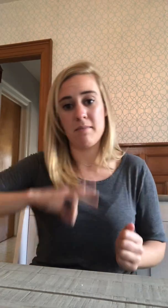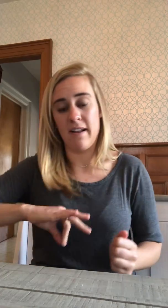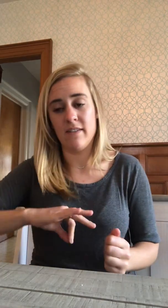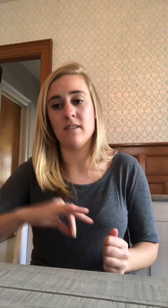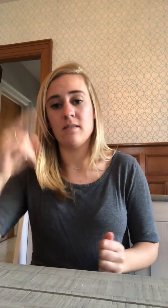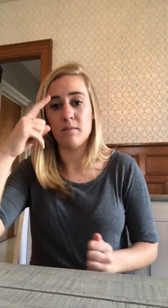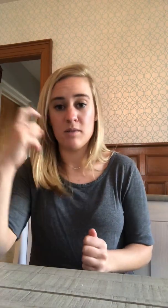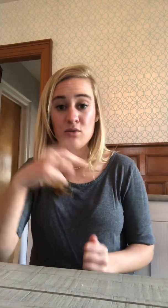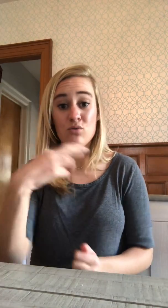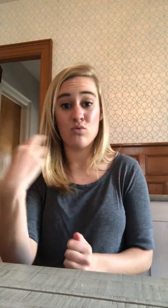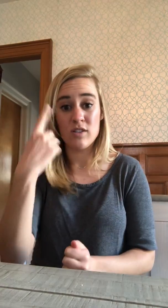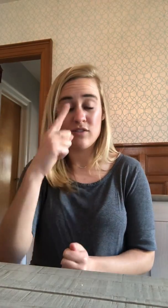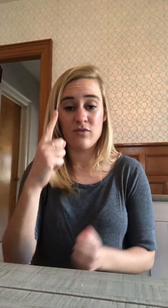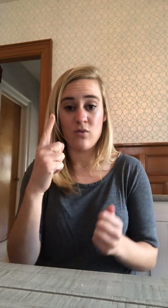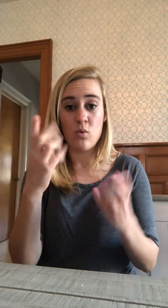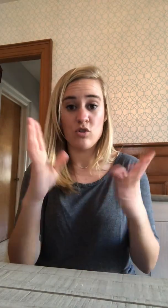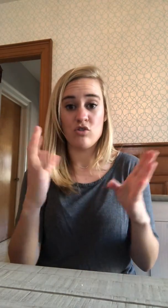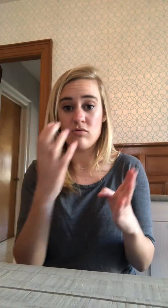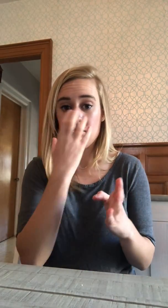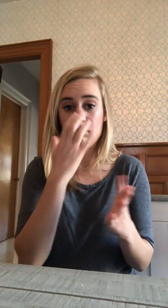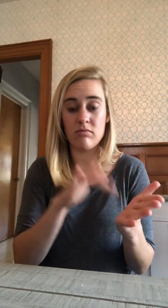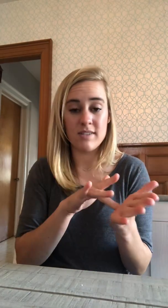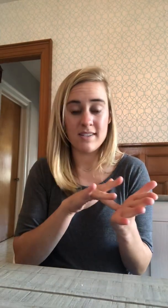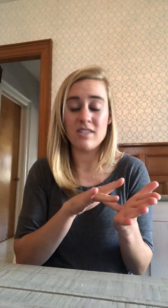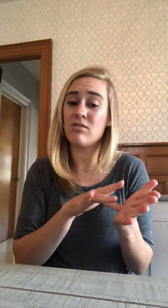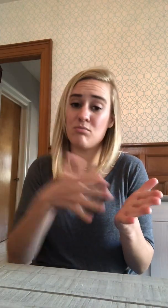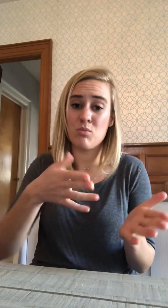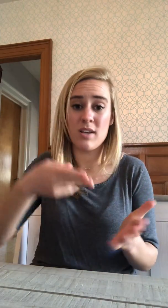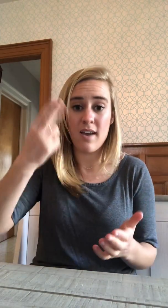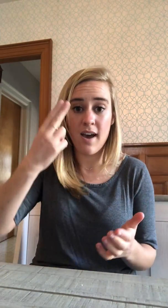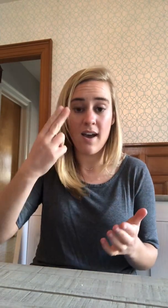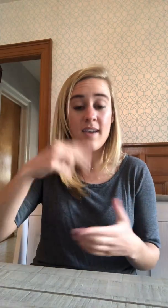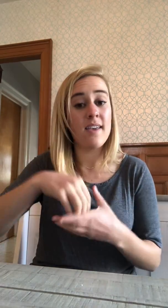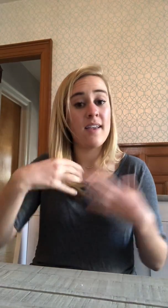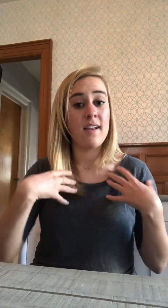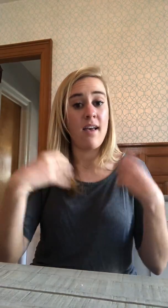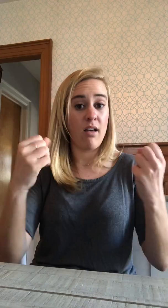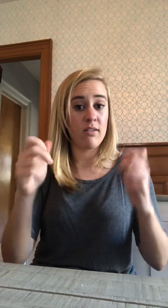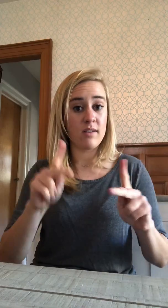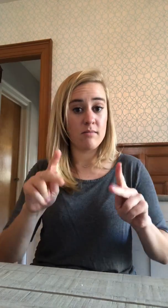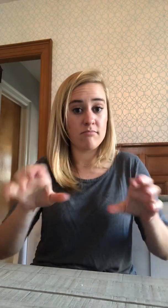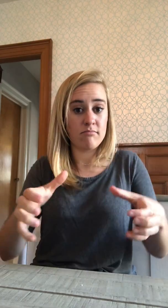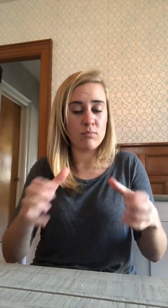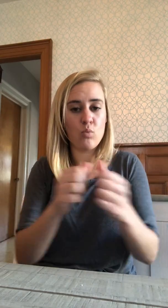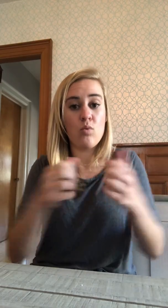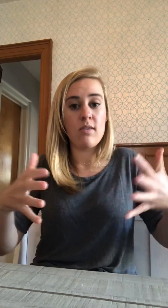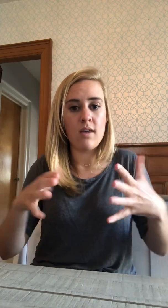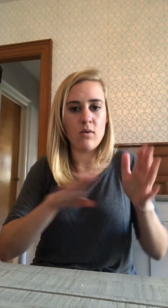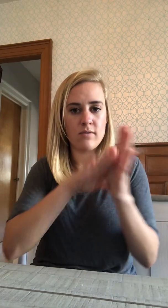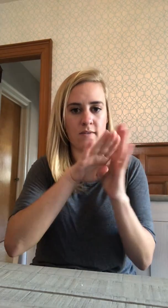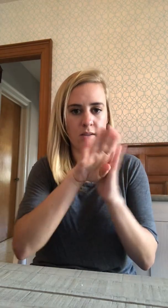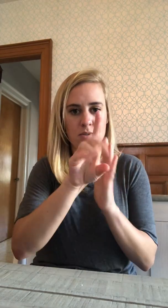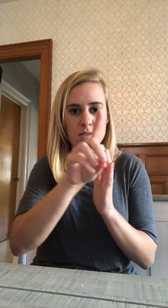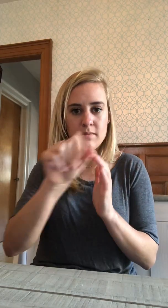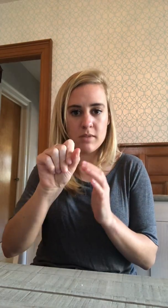high. In a healthy population without developmental disabilities, the risk of death is about